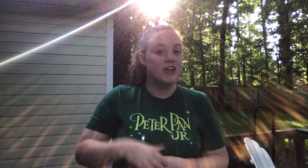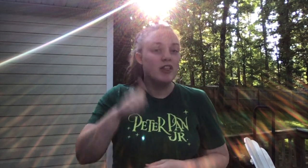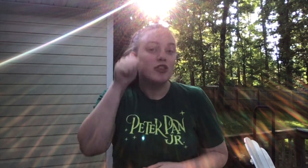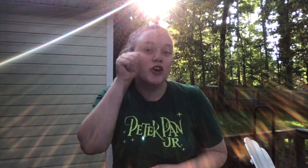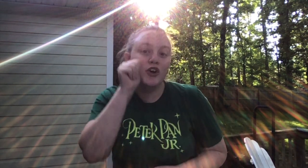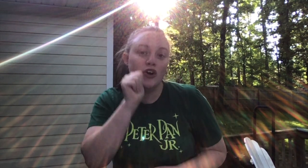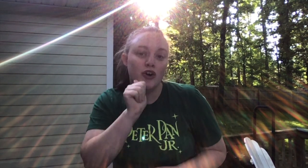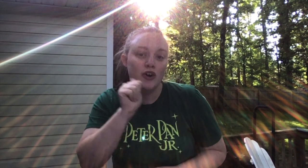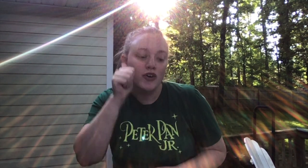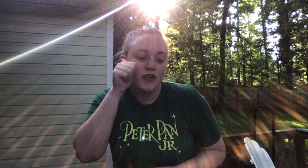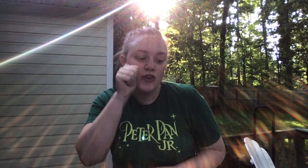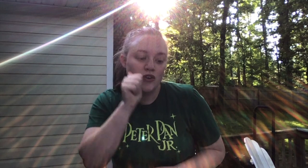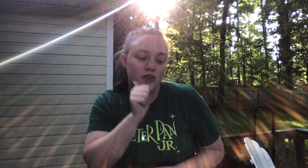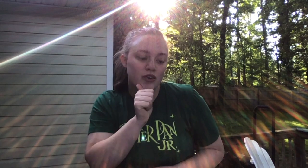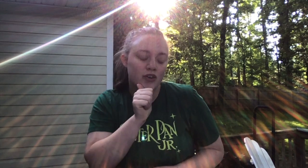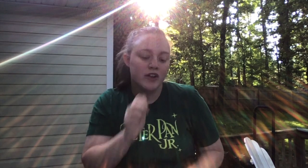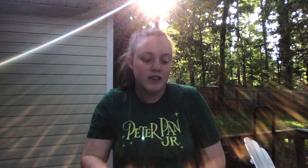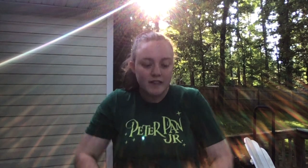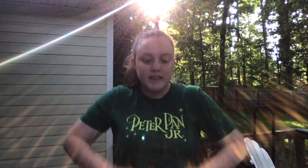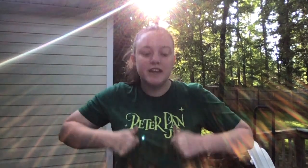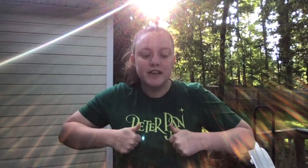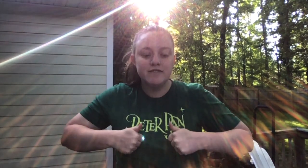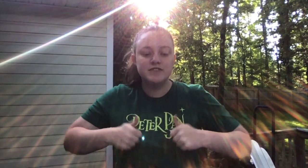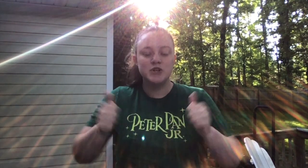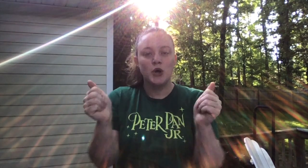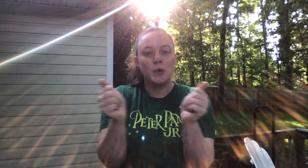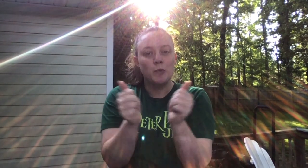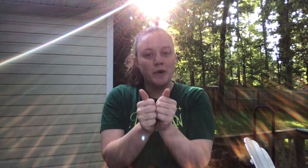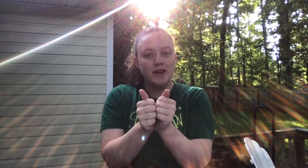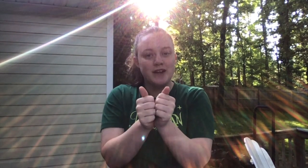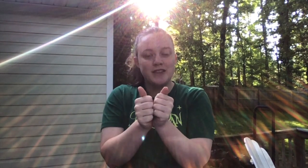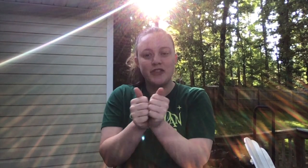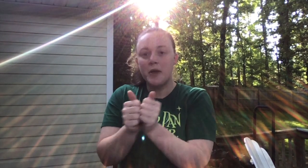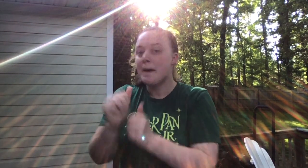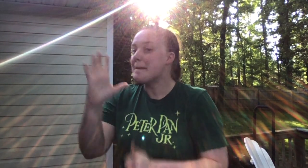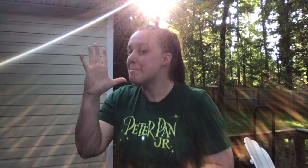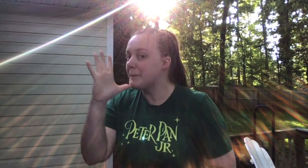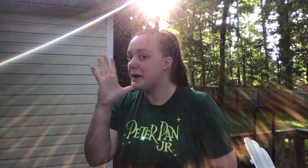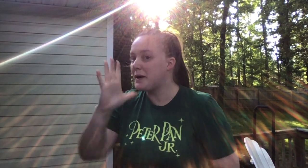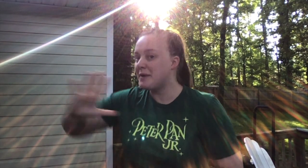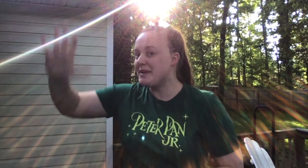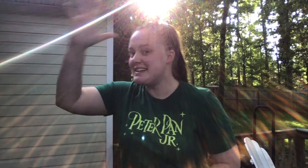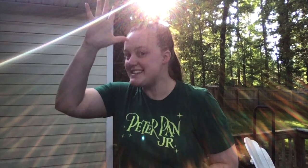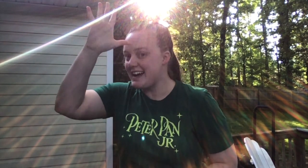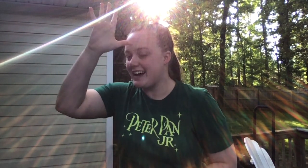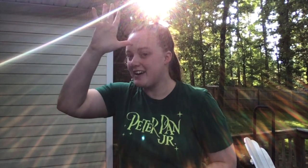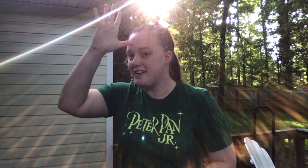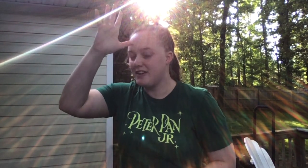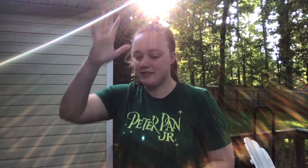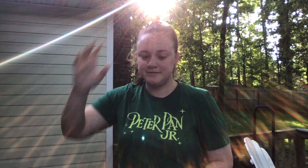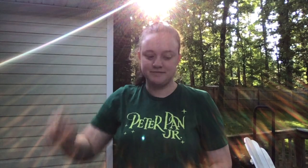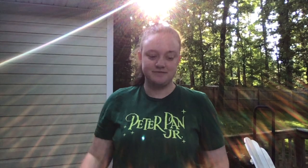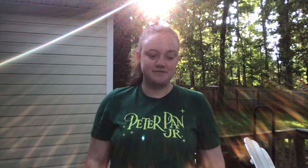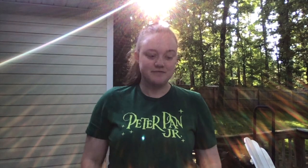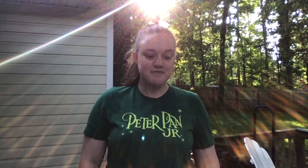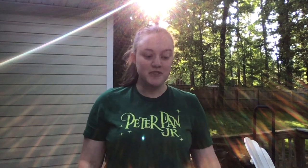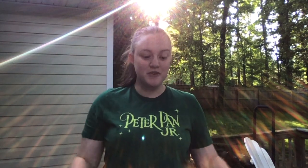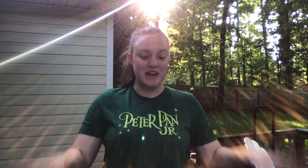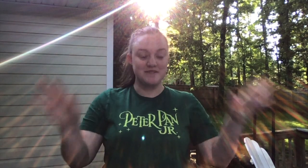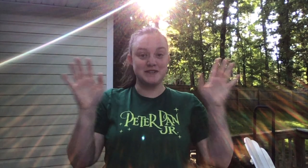the girl lives with mom and dad. Okay, so this is